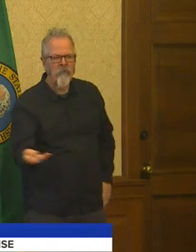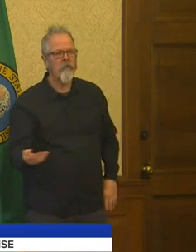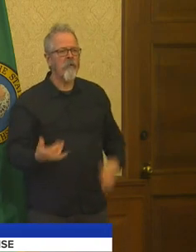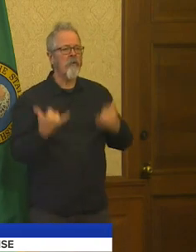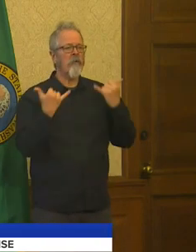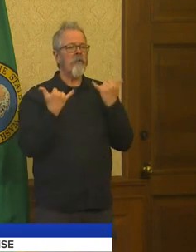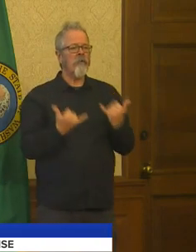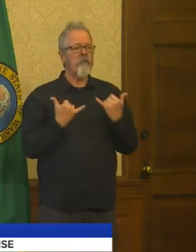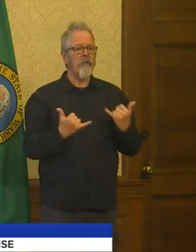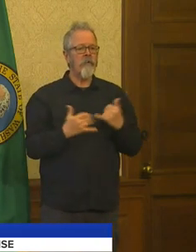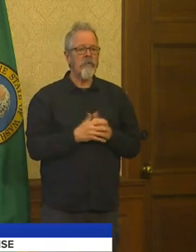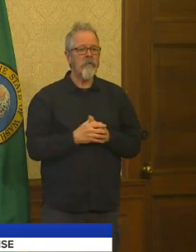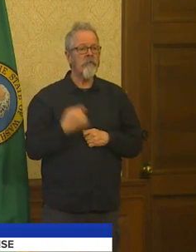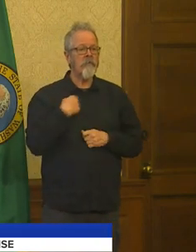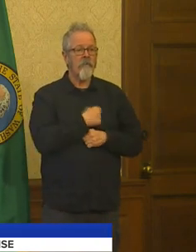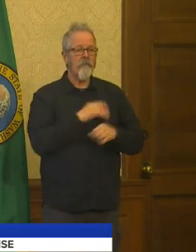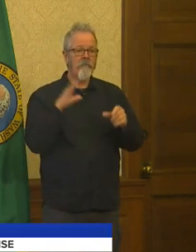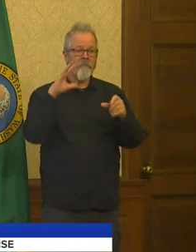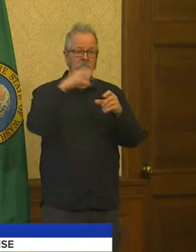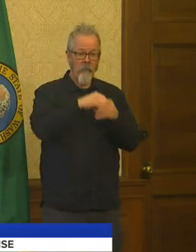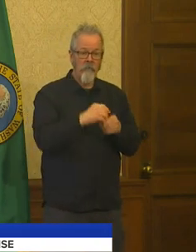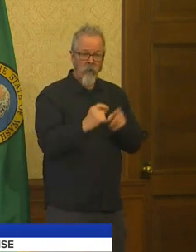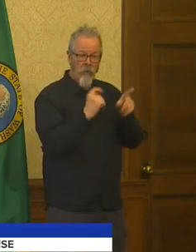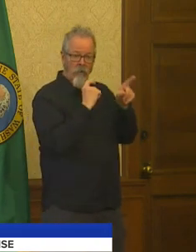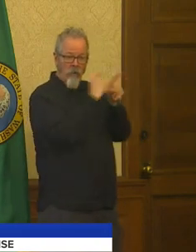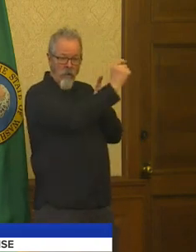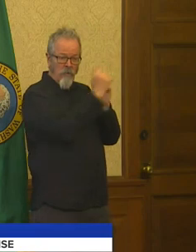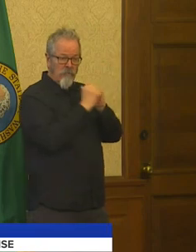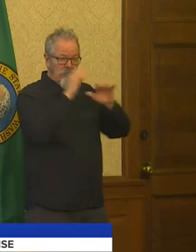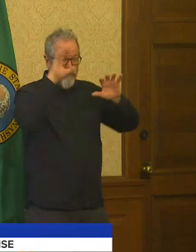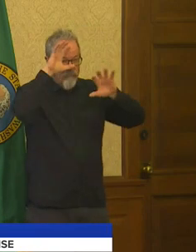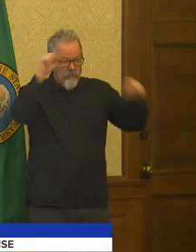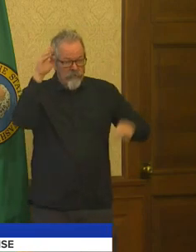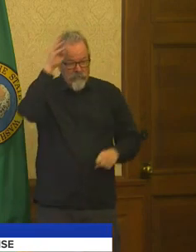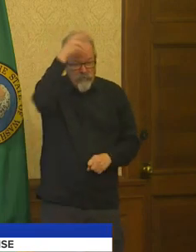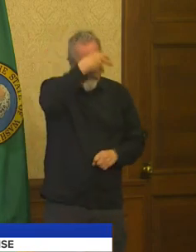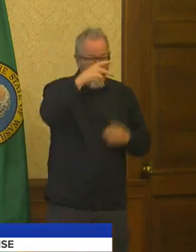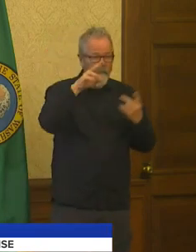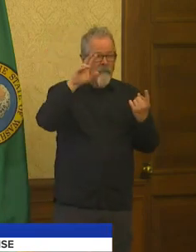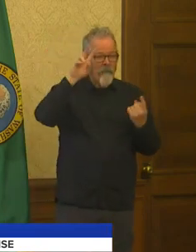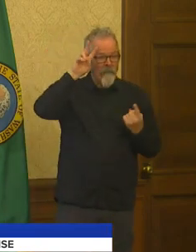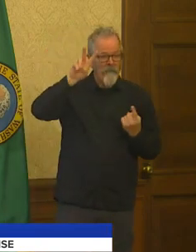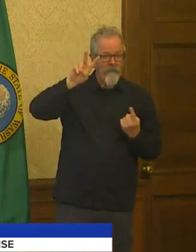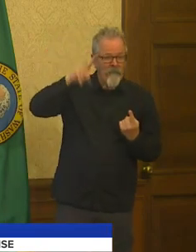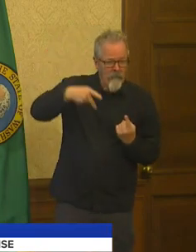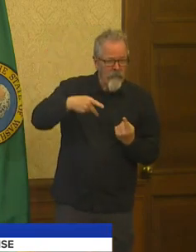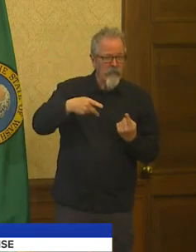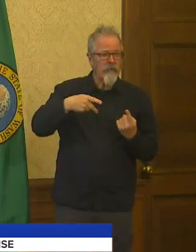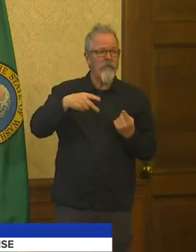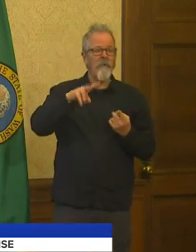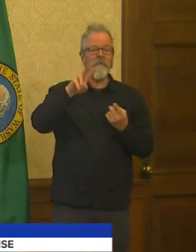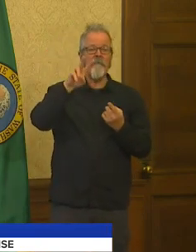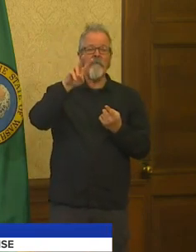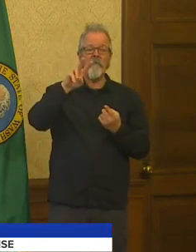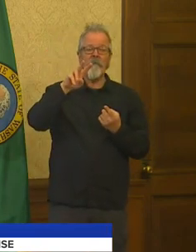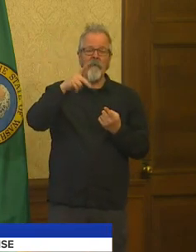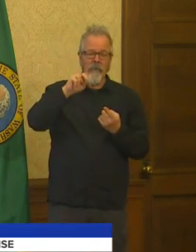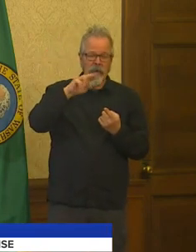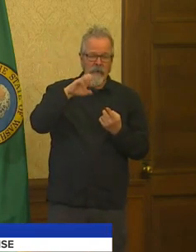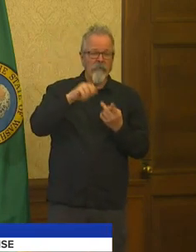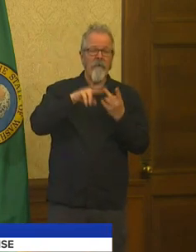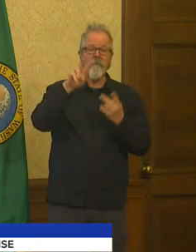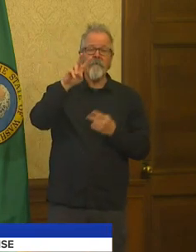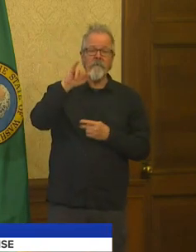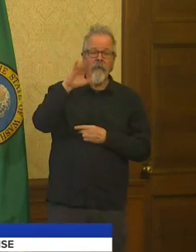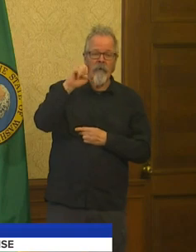increase dramatically in the next couple of weeks. We hope that is the case, but as has been true in the past,